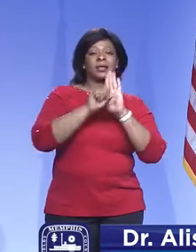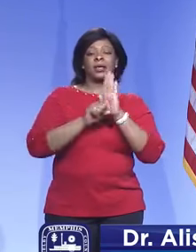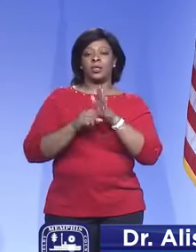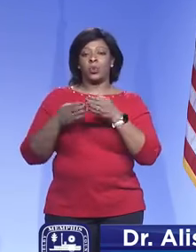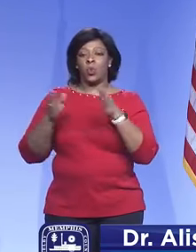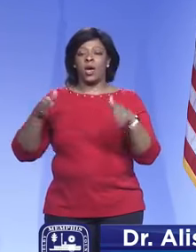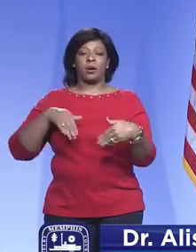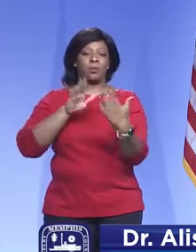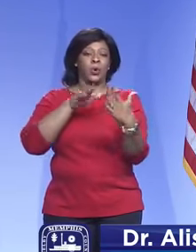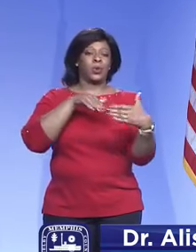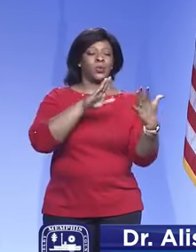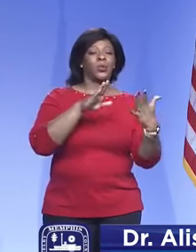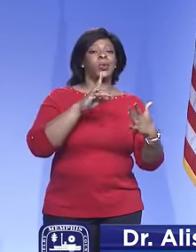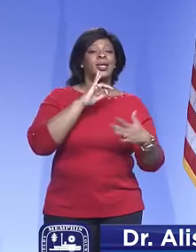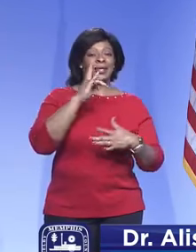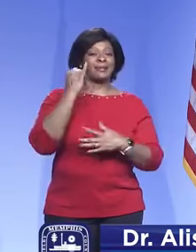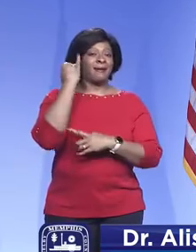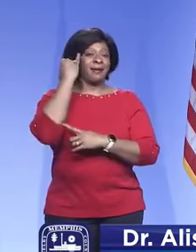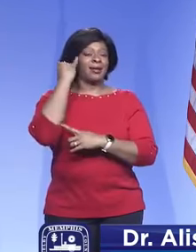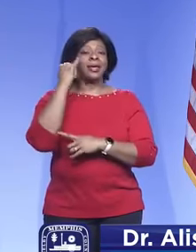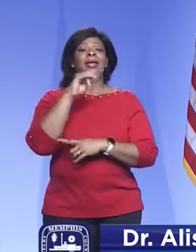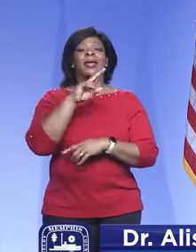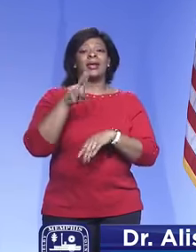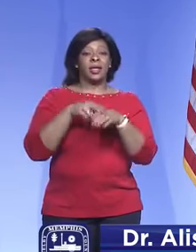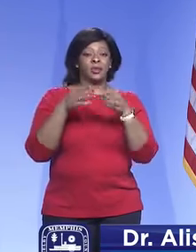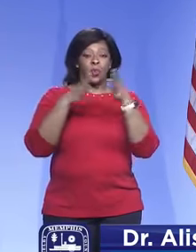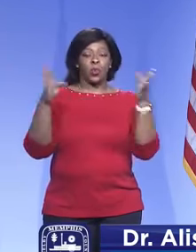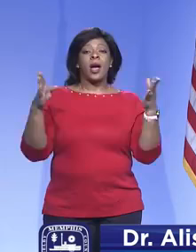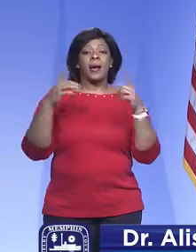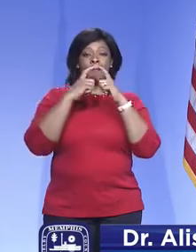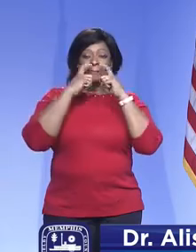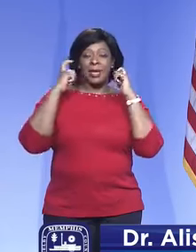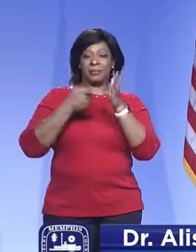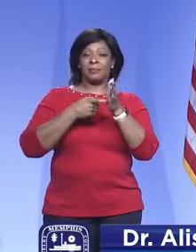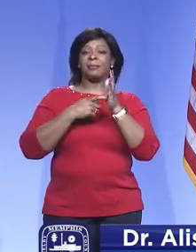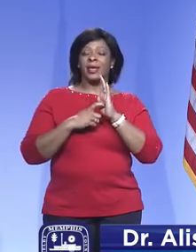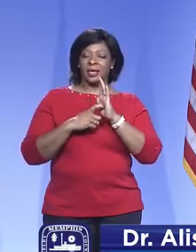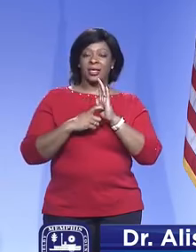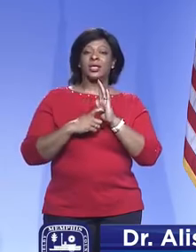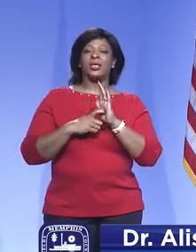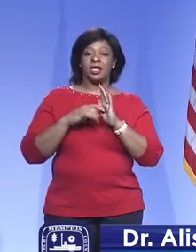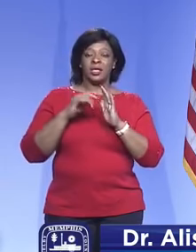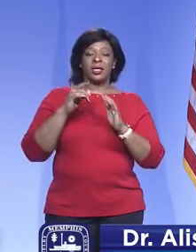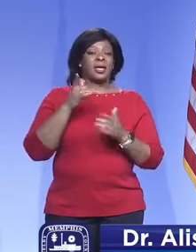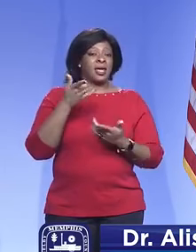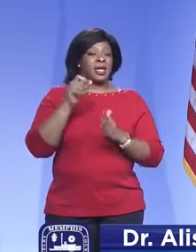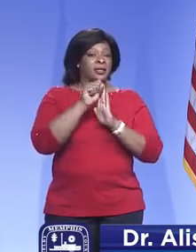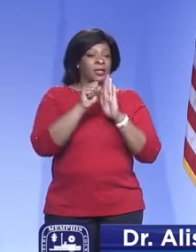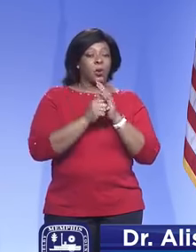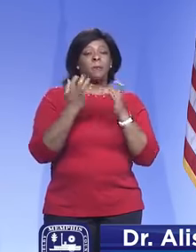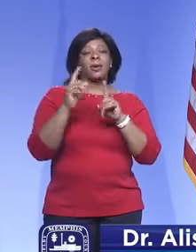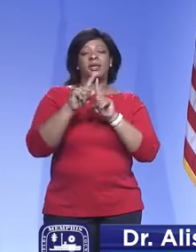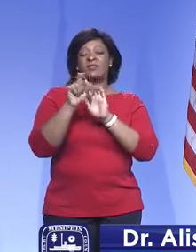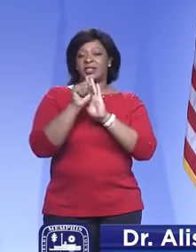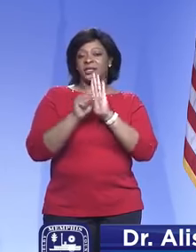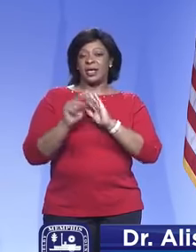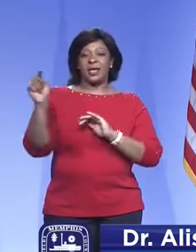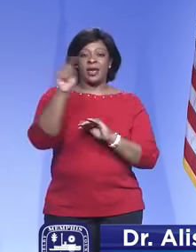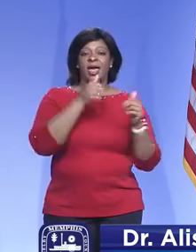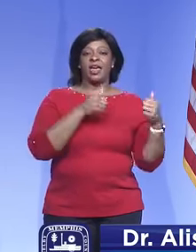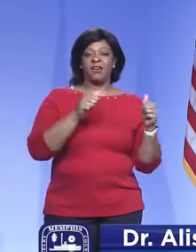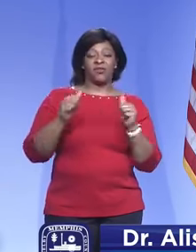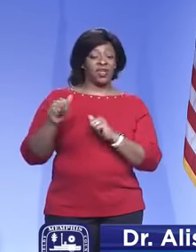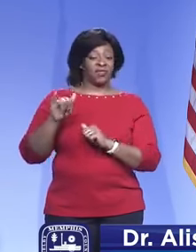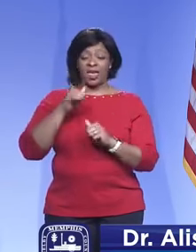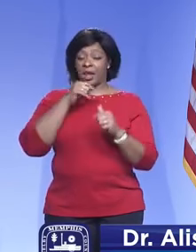ideal. So the ideal would be nationwide mask mandates. If that can't occur, then state or multi-state efforts. If that